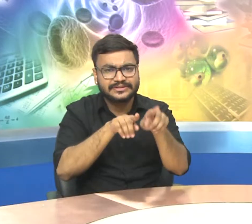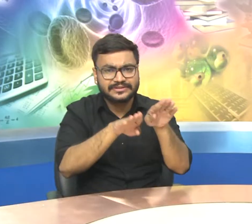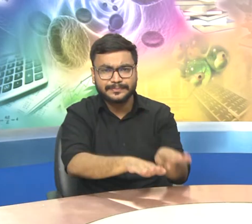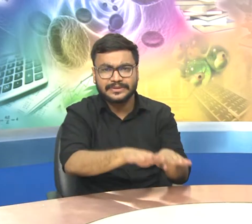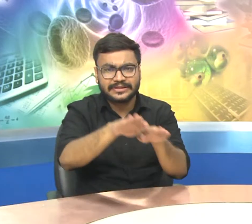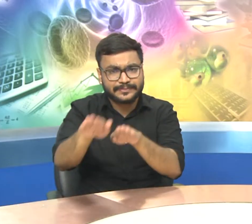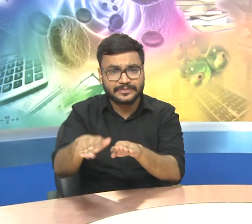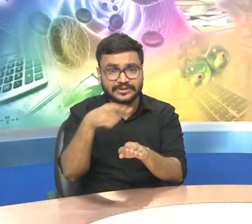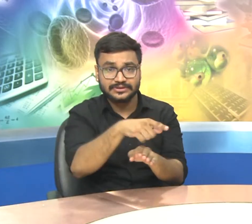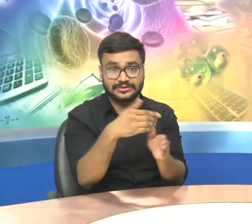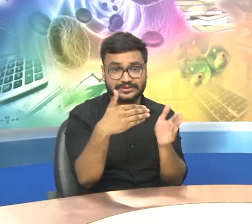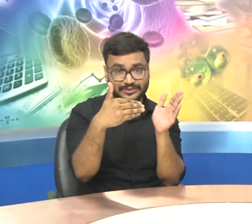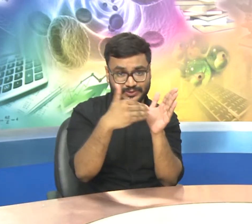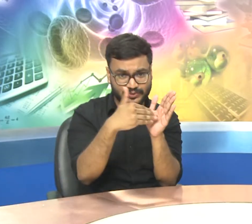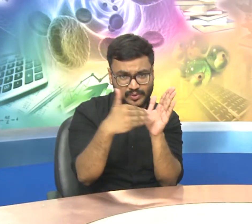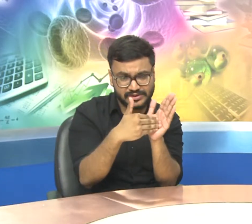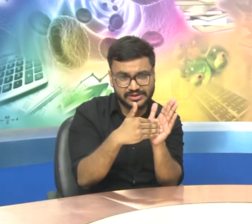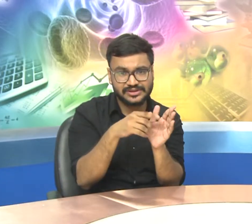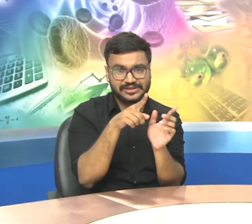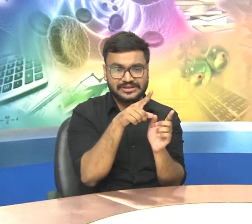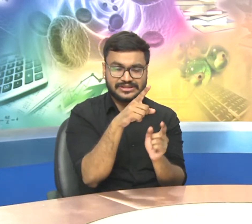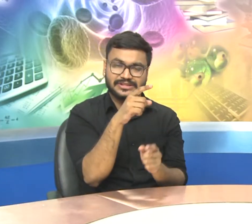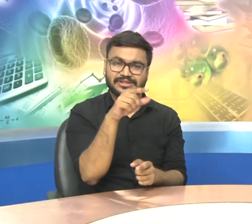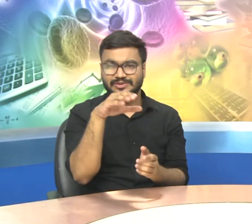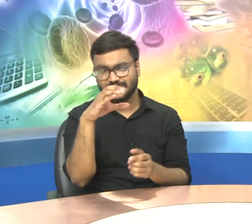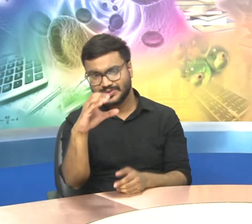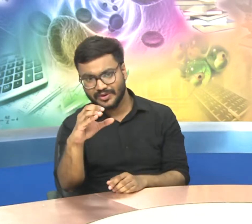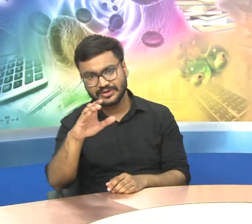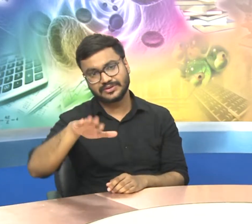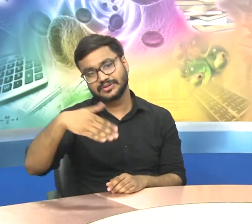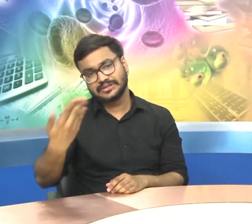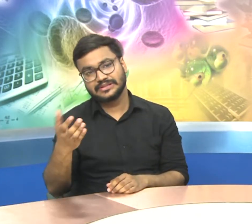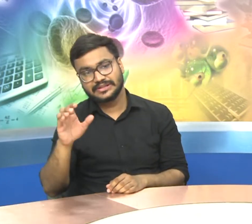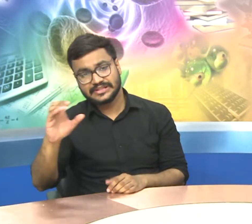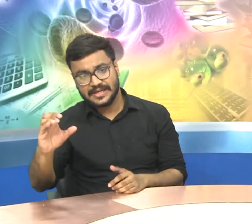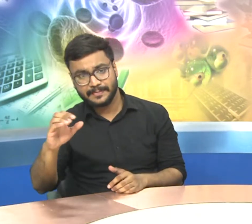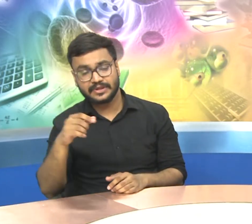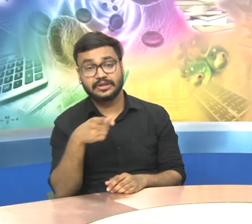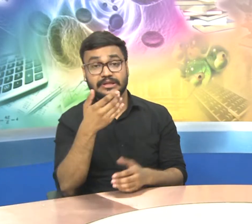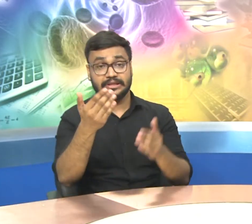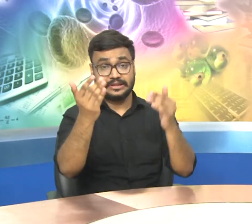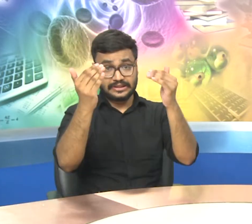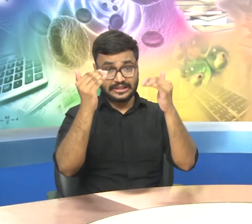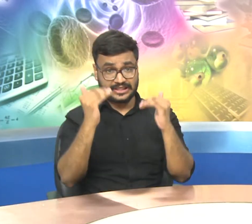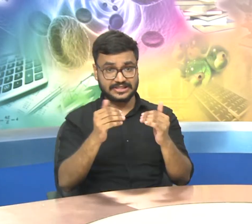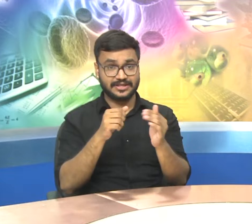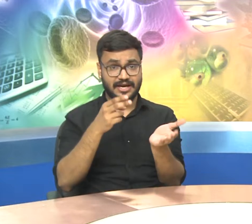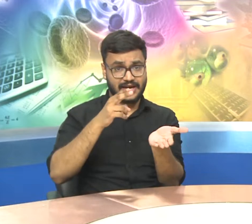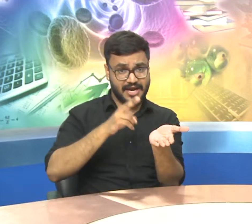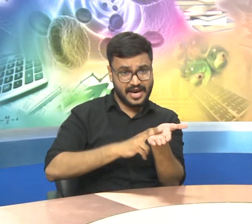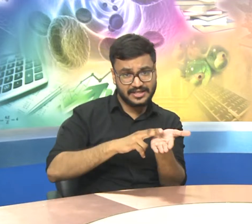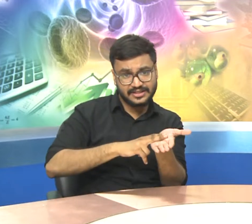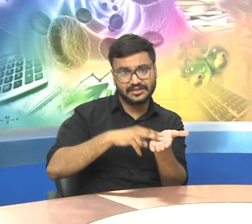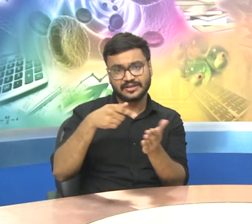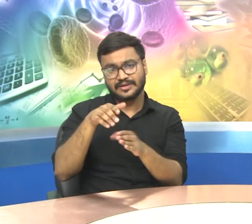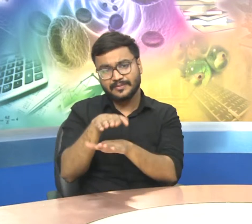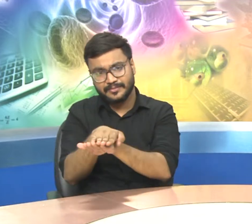for example, cyclops, cypress, And second is